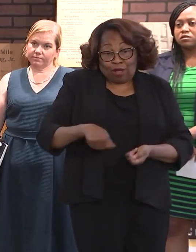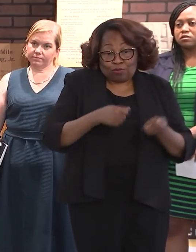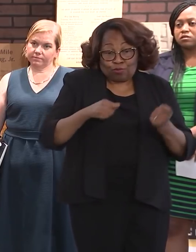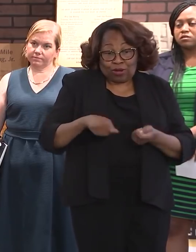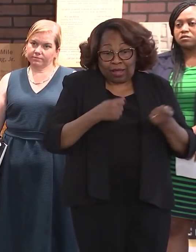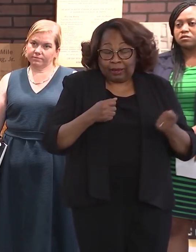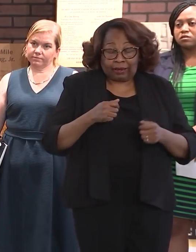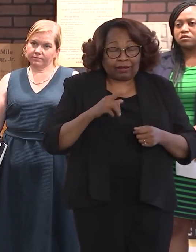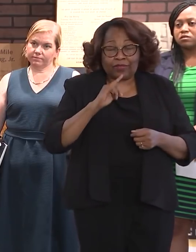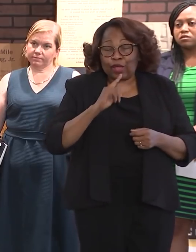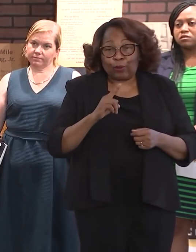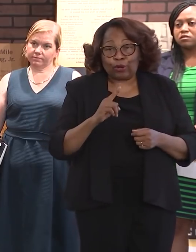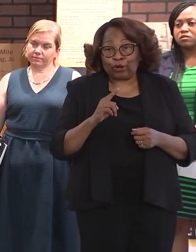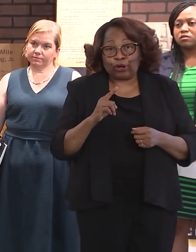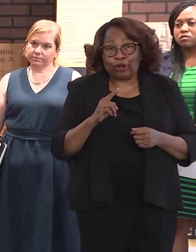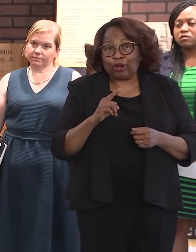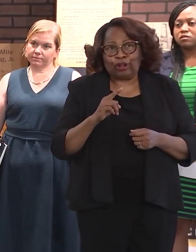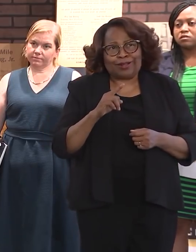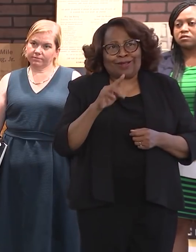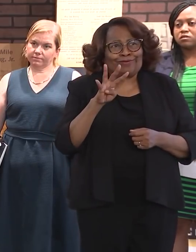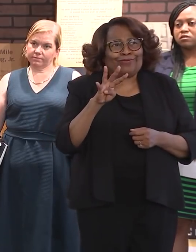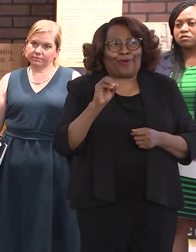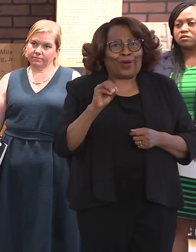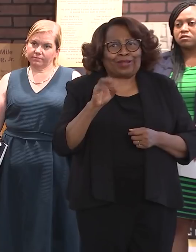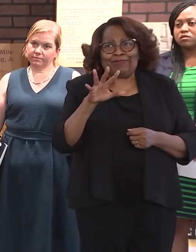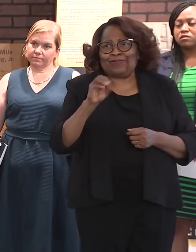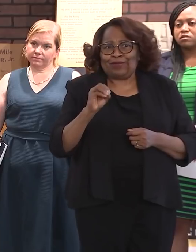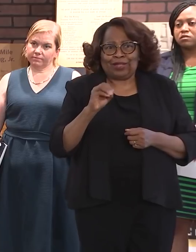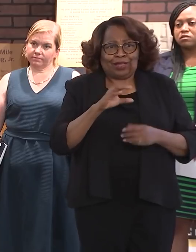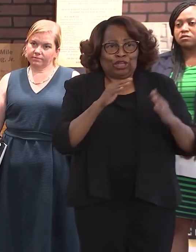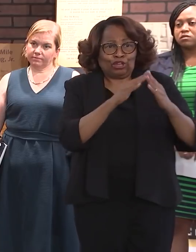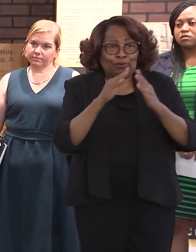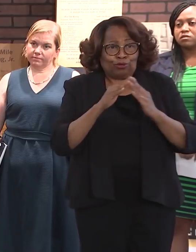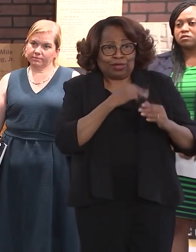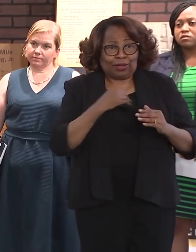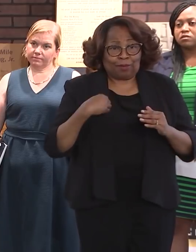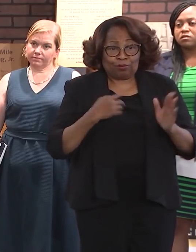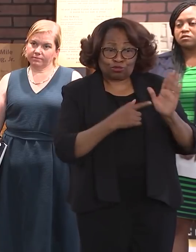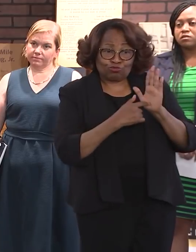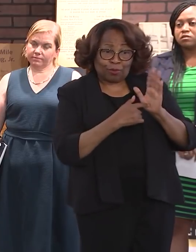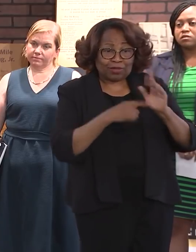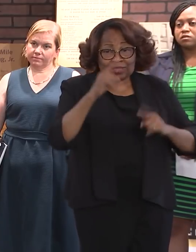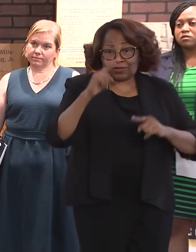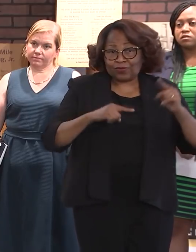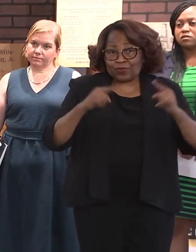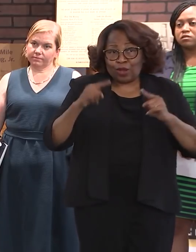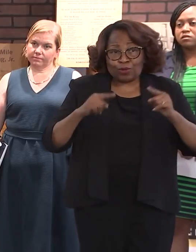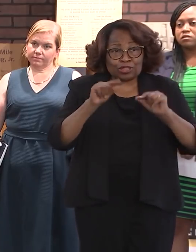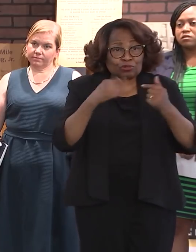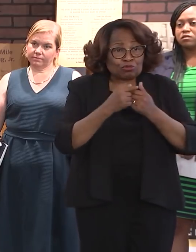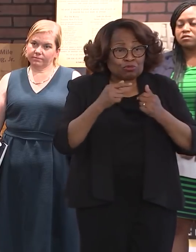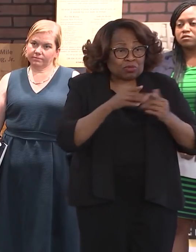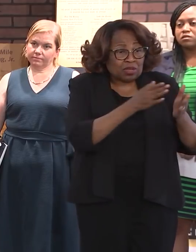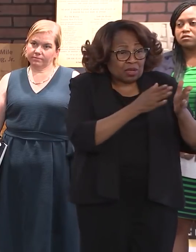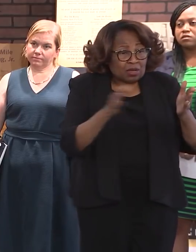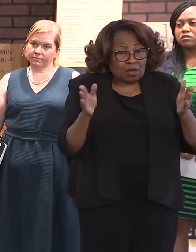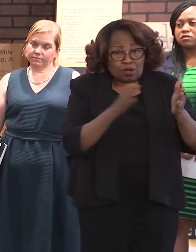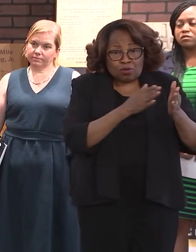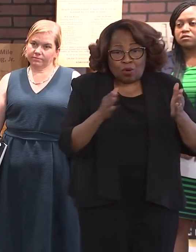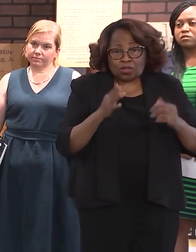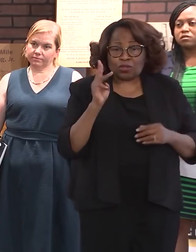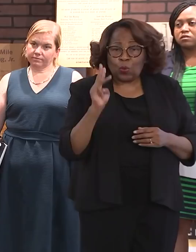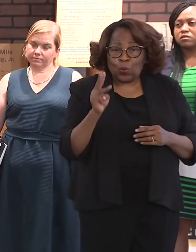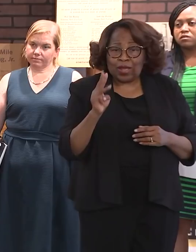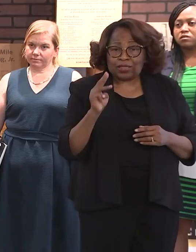were 40, 50 community members representing various groups across the West